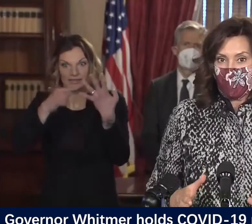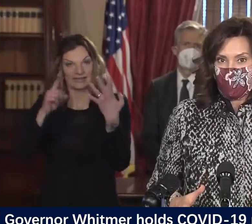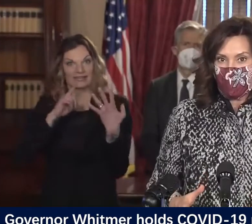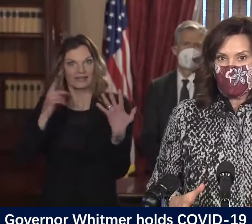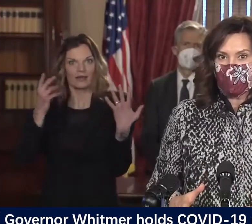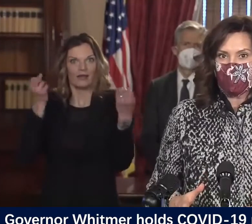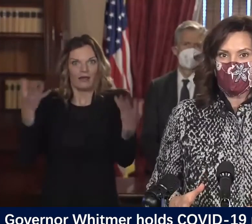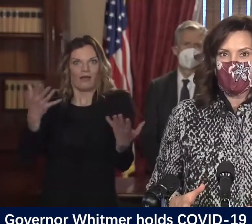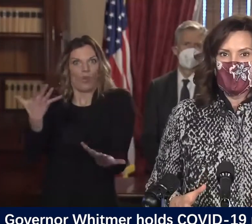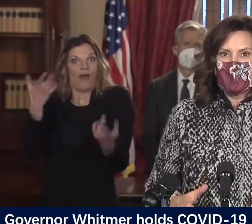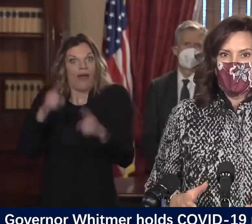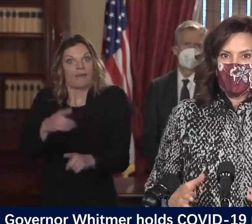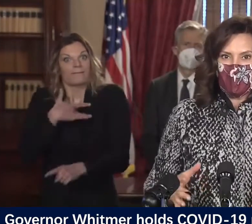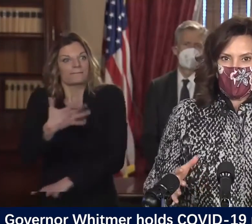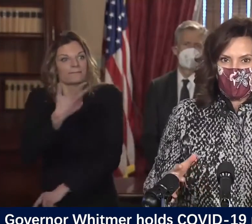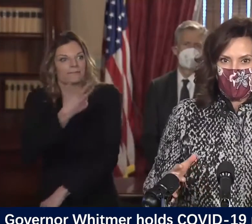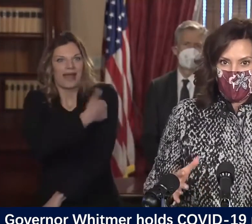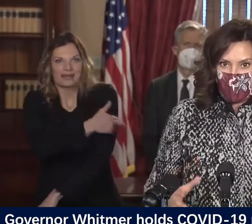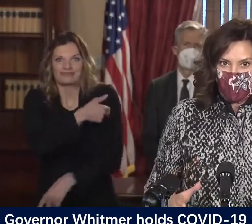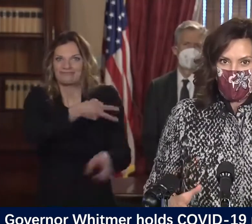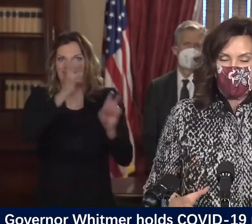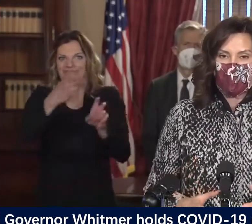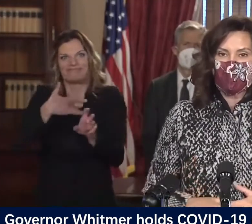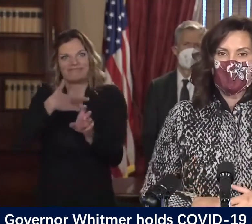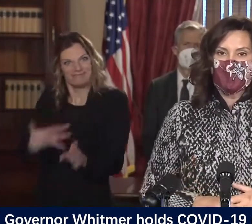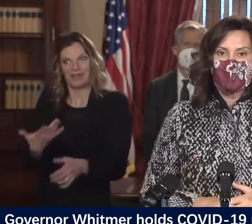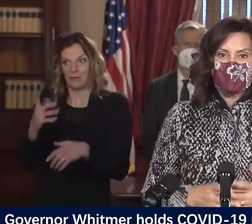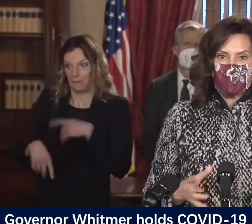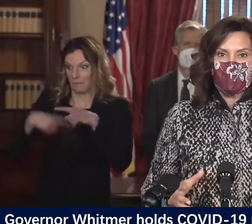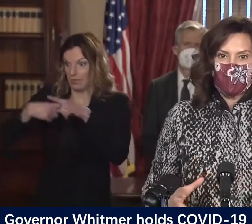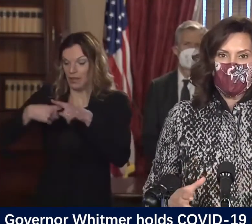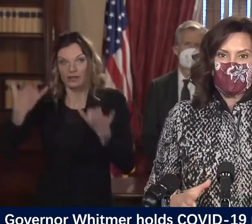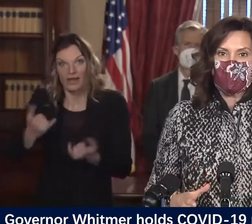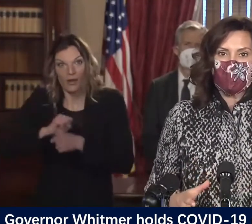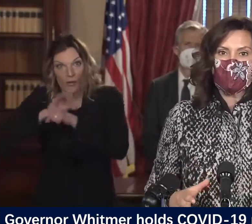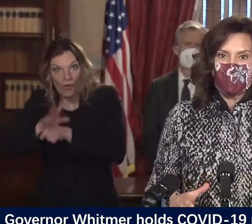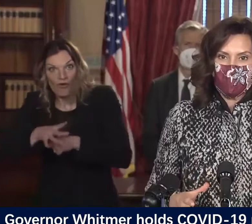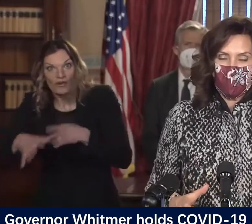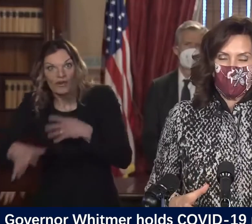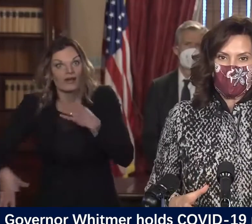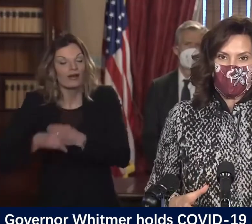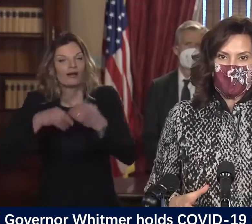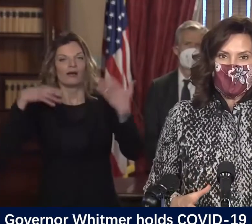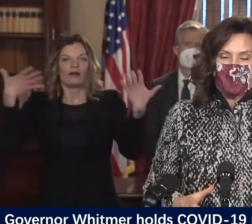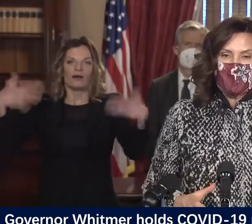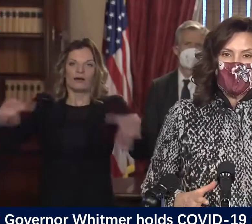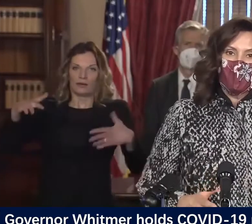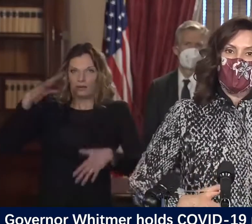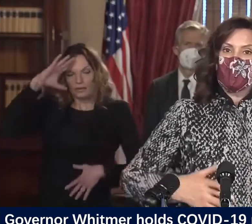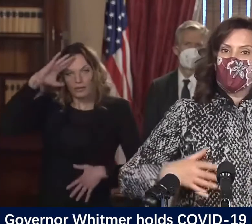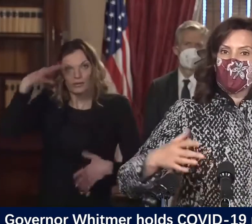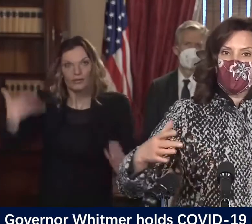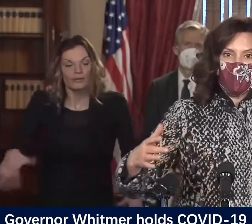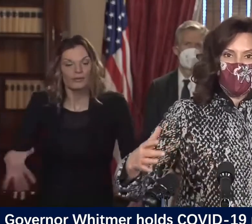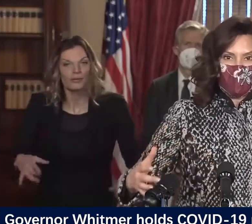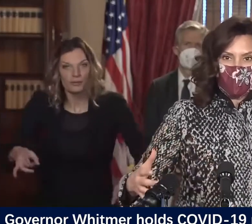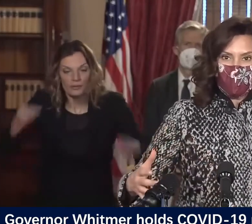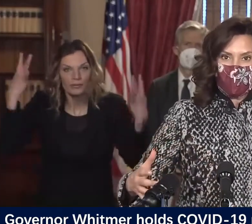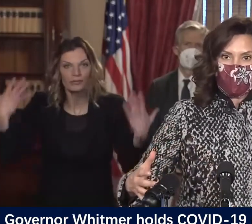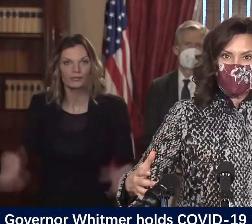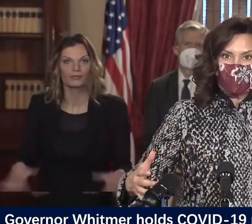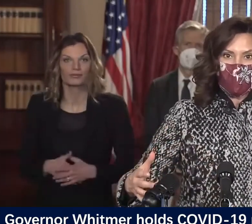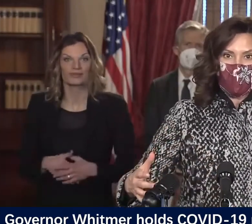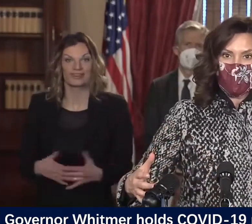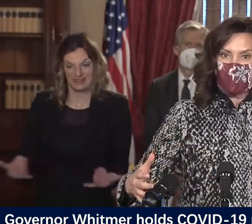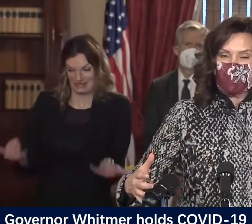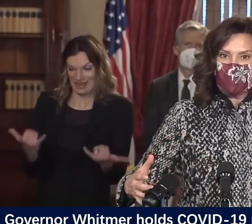on with our hospitalizations and our medical workforce. This is a tough moment. We're going to have a couple of tough